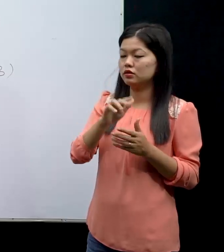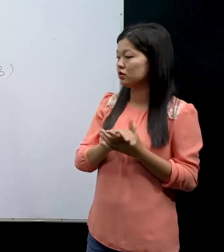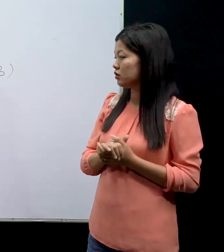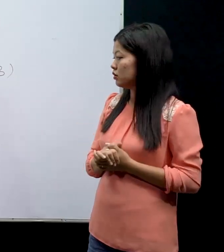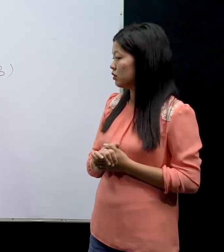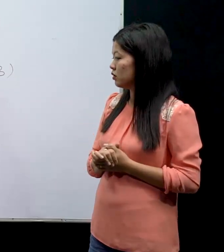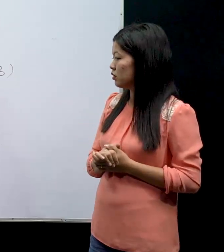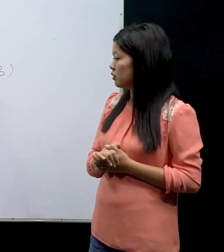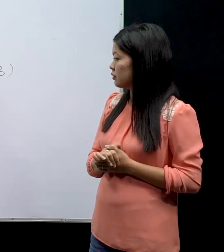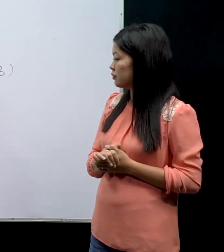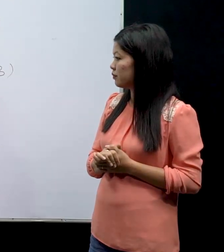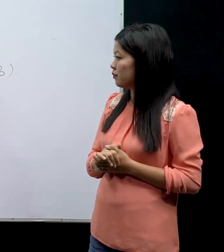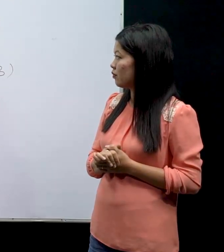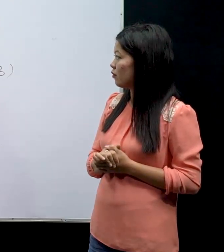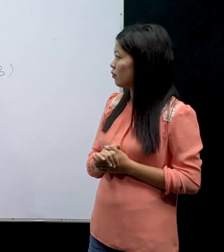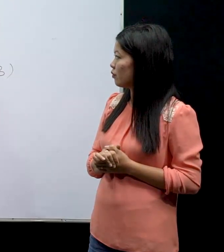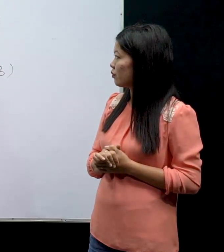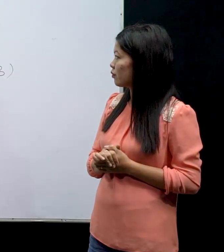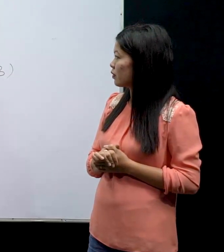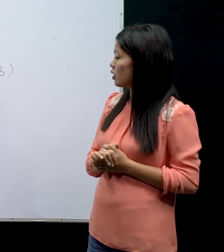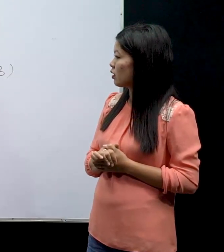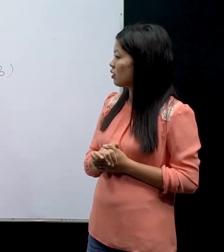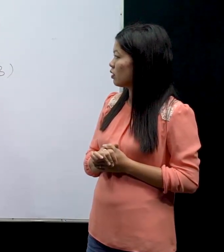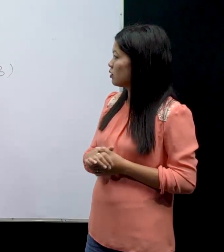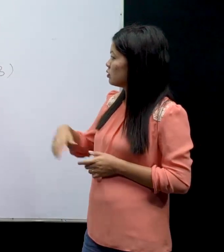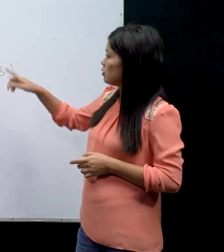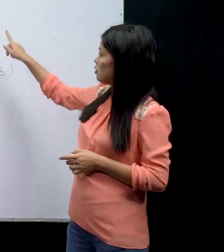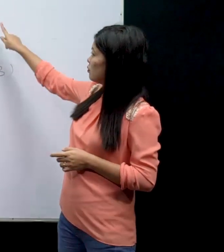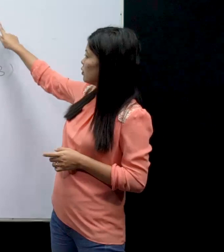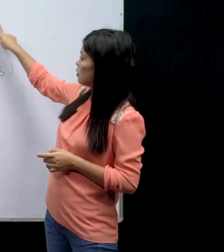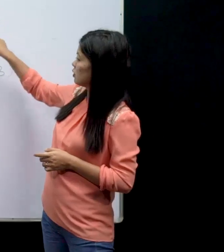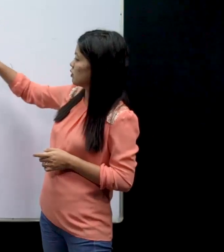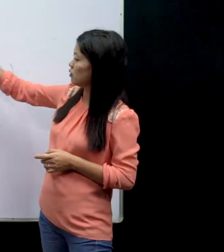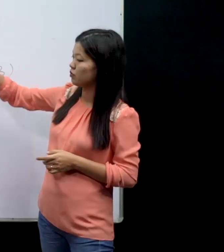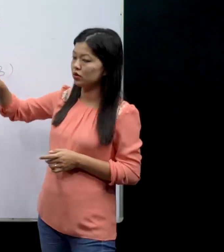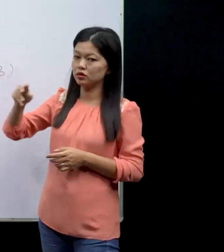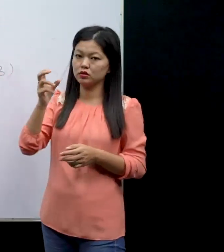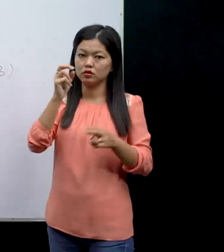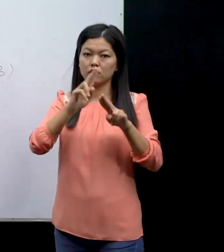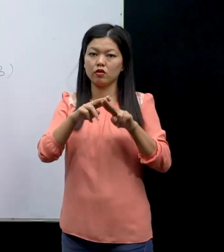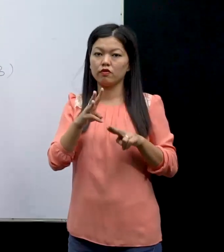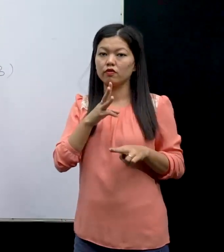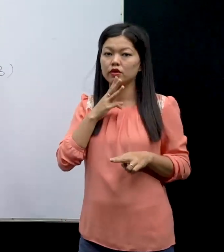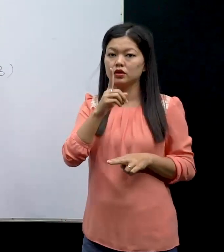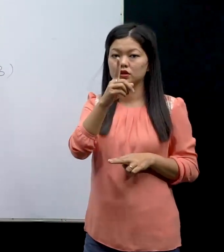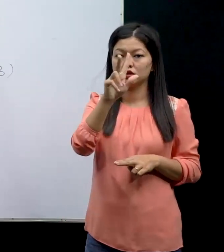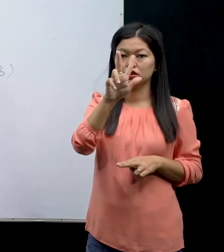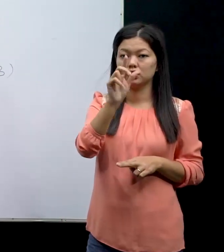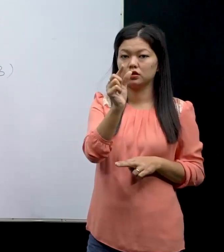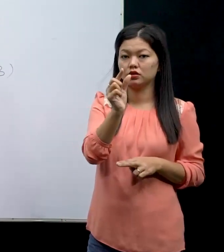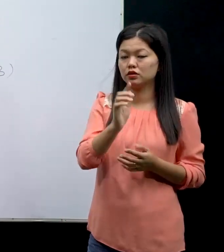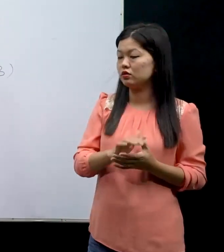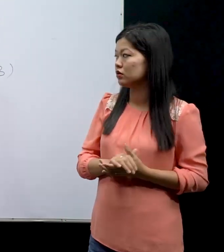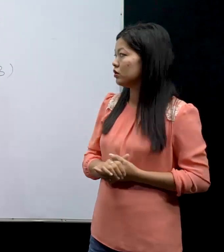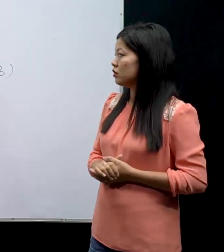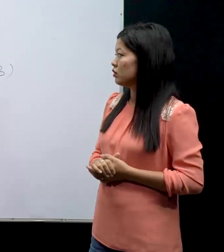water, the molecular mass of water is 18. Okay, it is 18 U. Clear? So